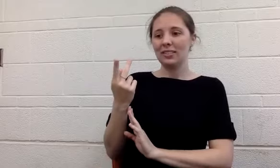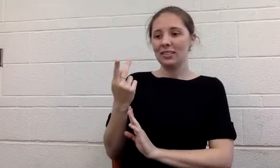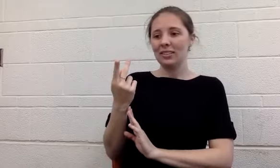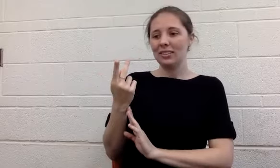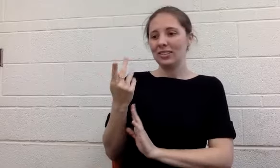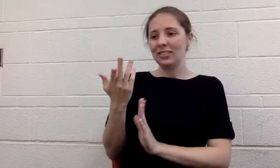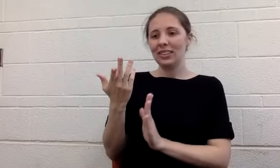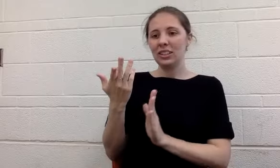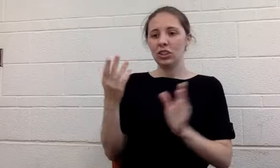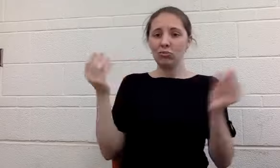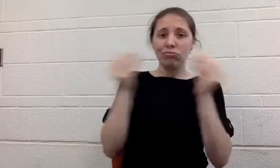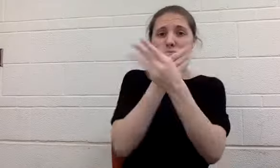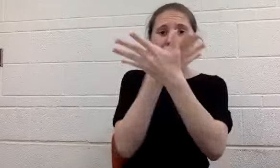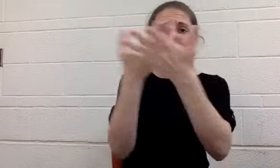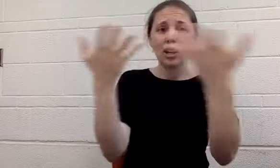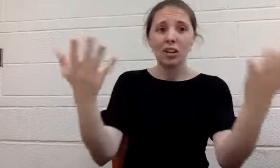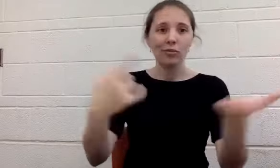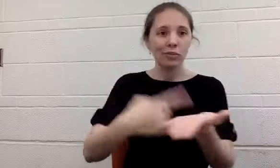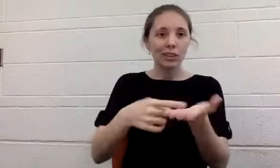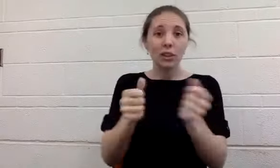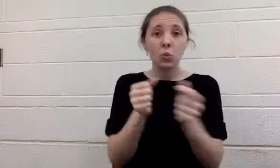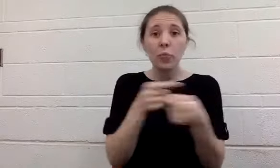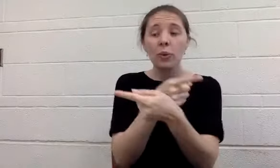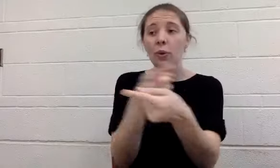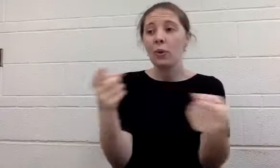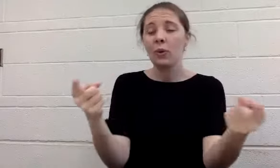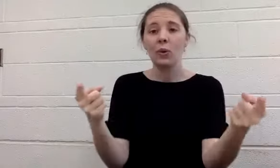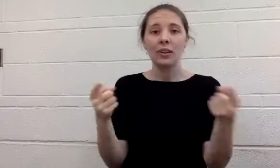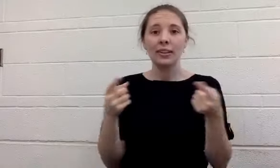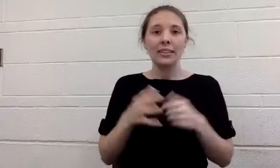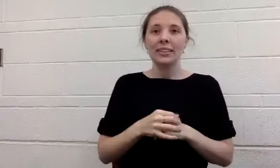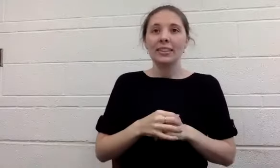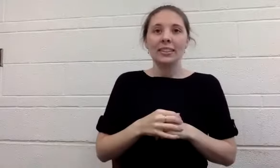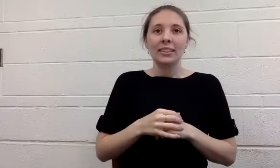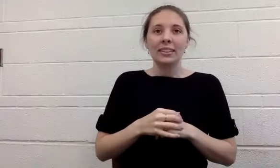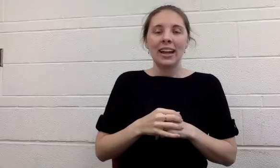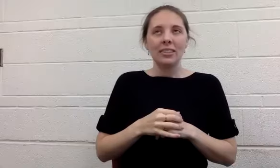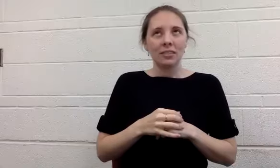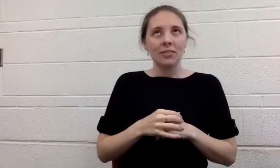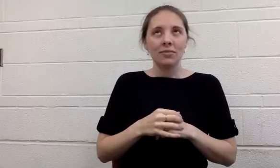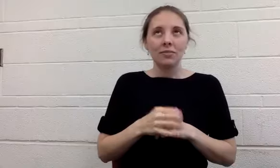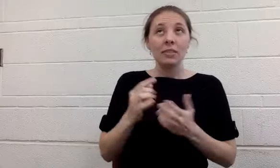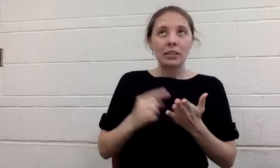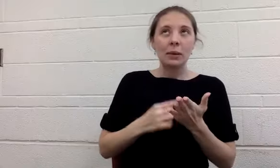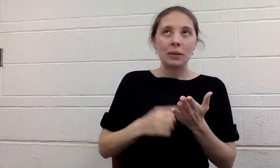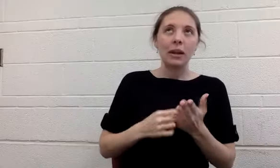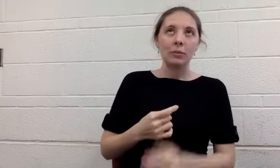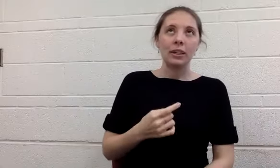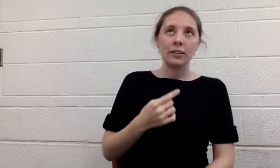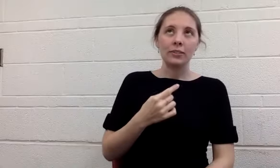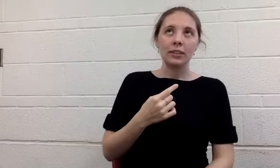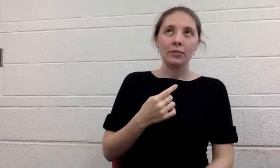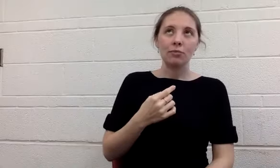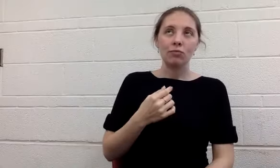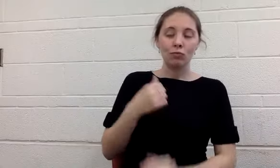to sit here with a sober son. I am not going to pretend that sucks because it does not. I am so, so grateful every single day for my